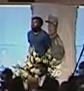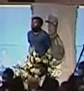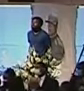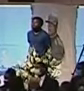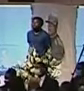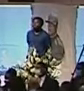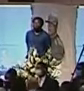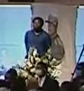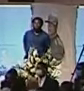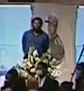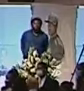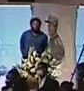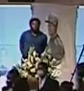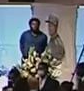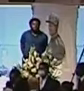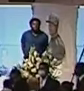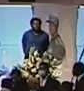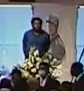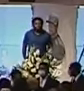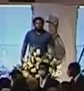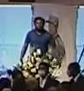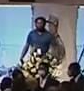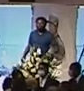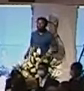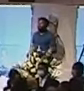I know he's a king.